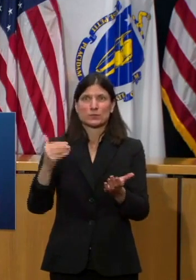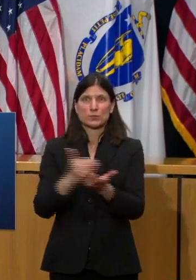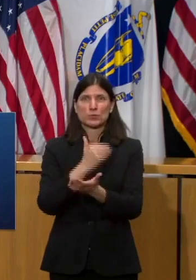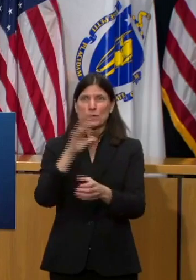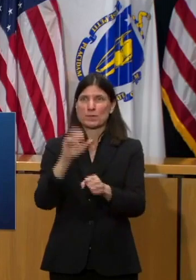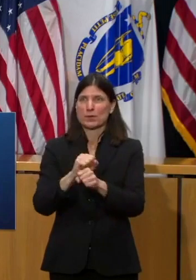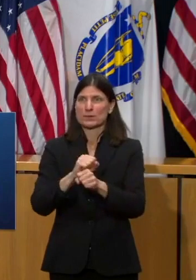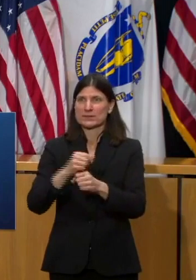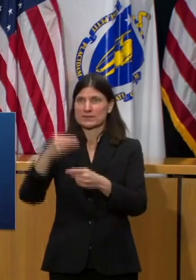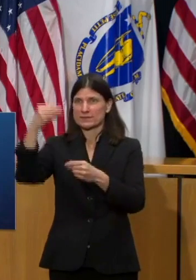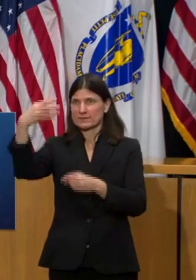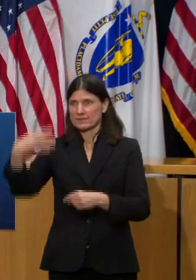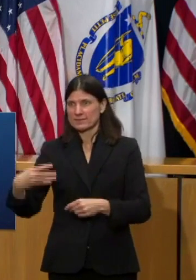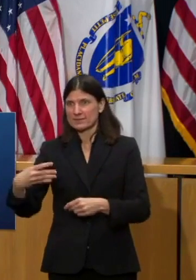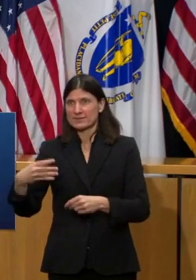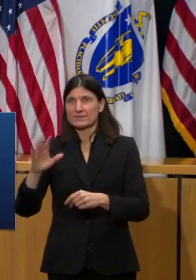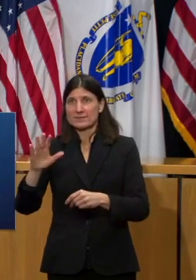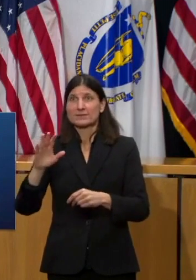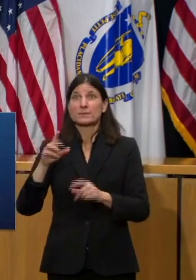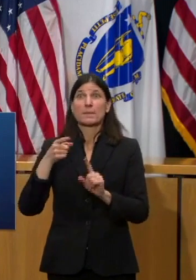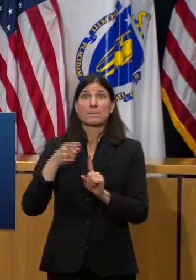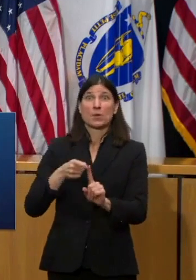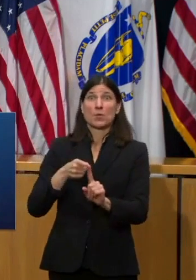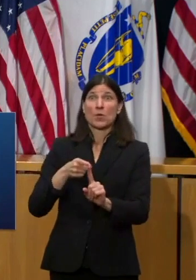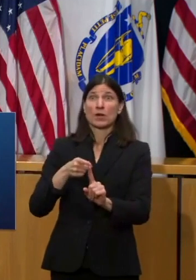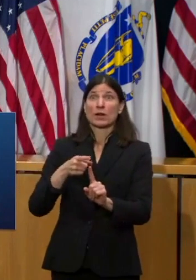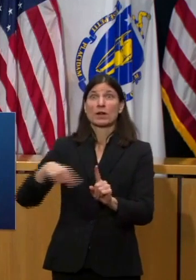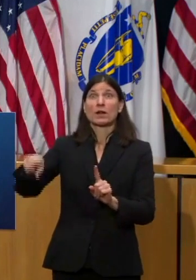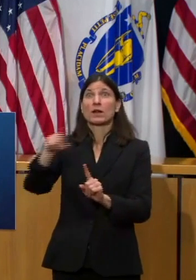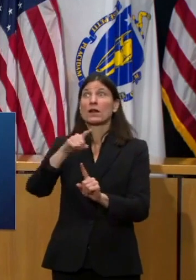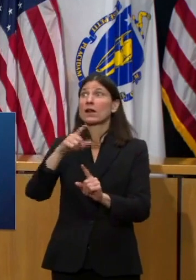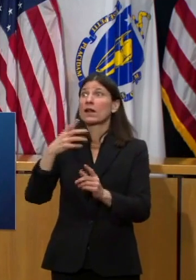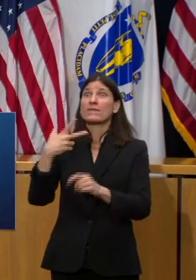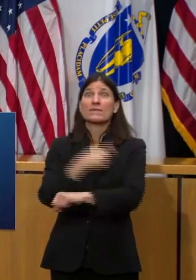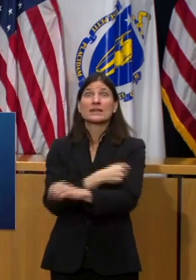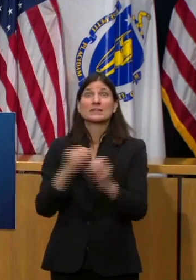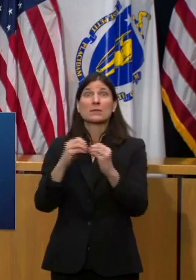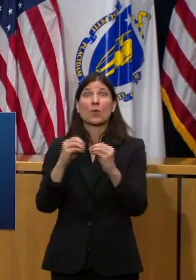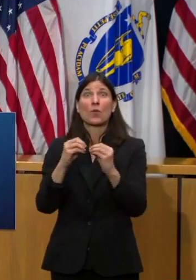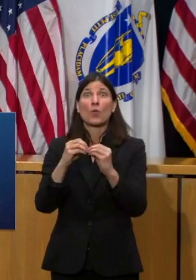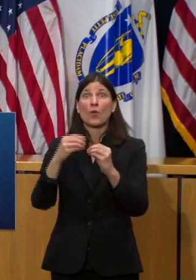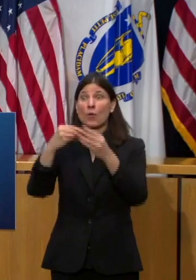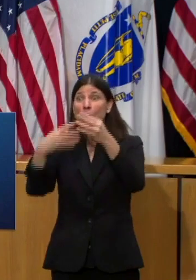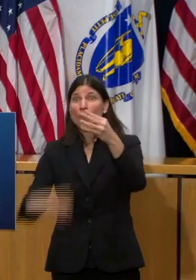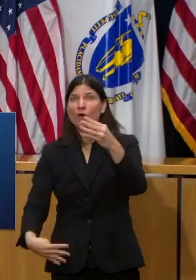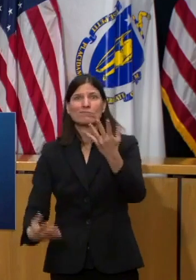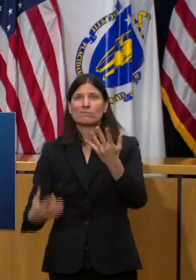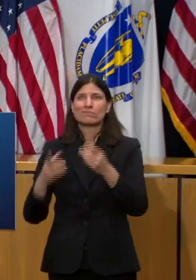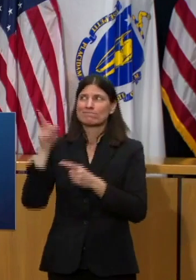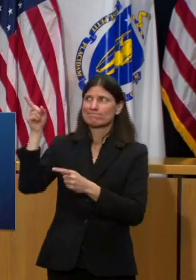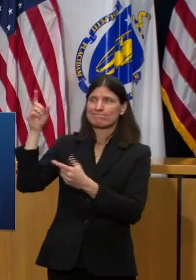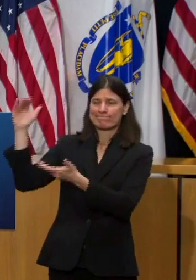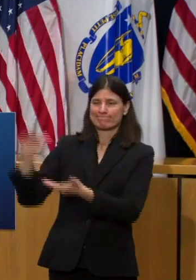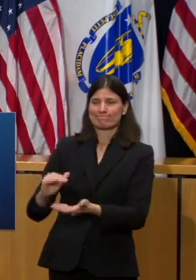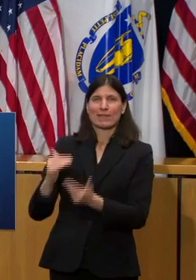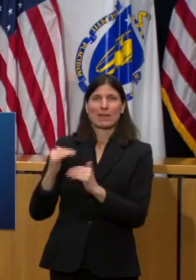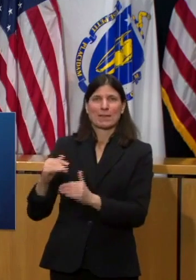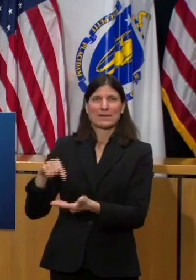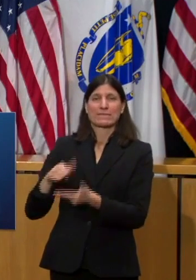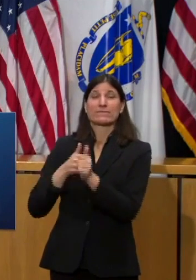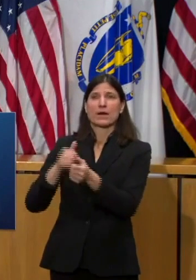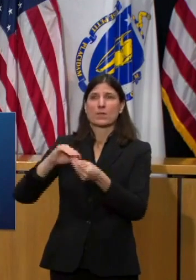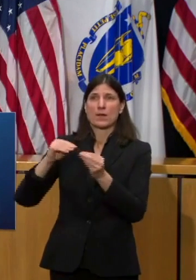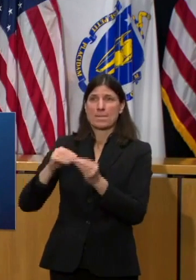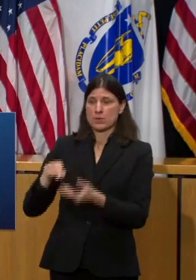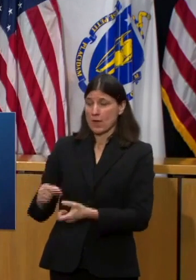For people who are seeking to make an appointment, remember to be patient, because as I said, it may take at least a month for everybody who's part of this